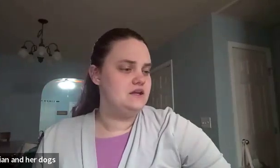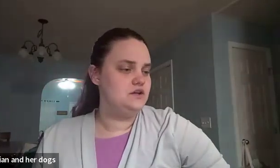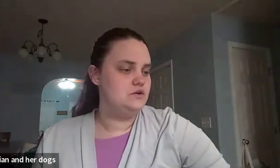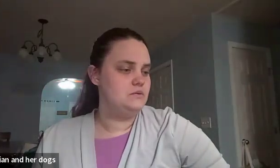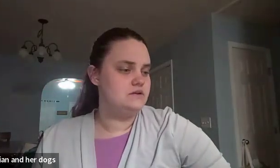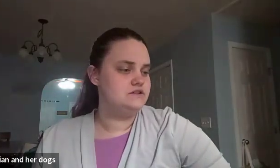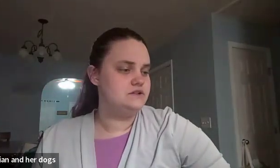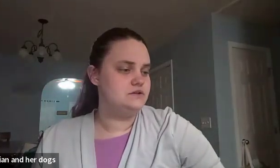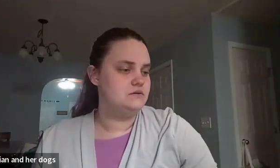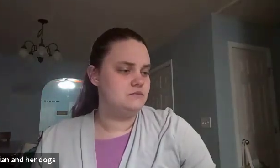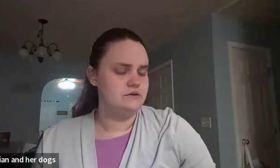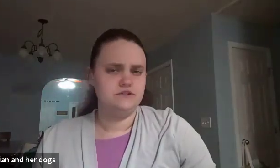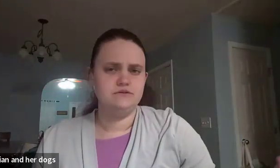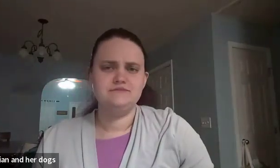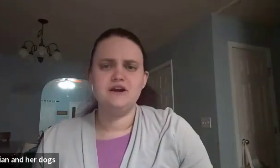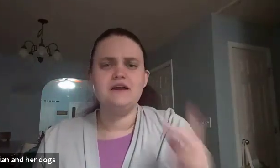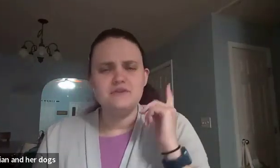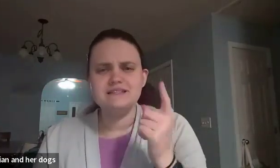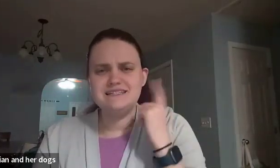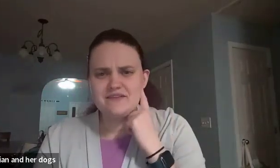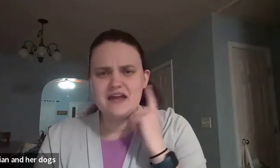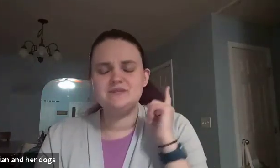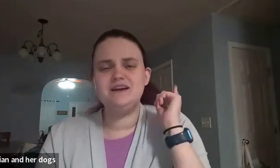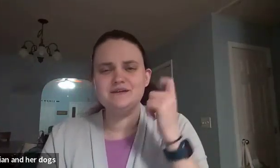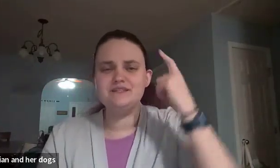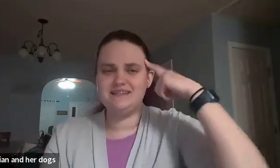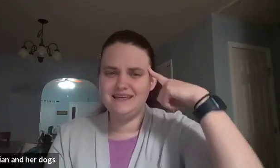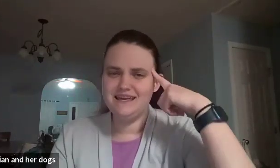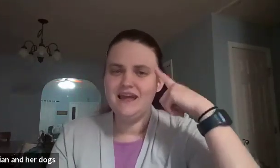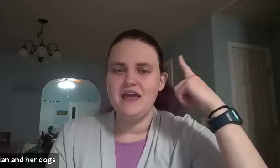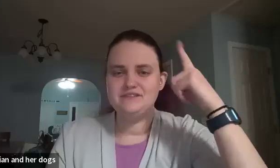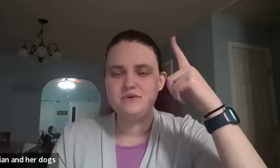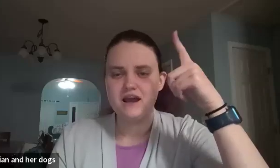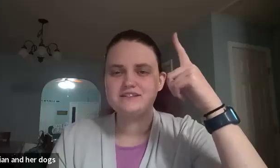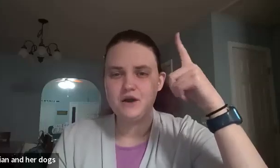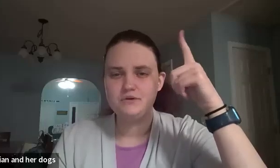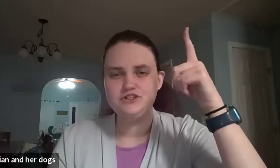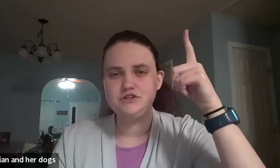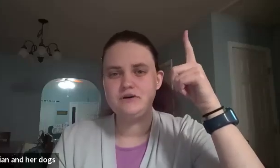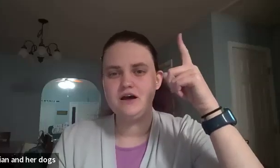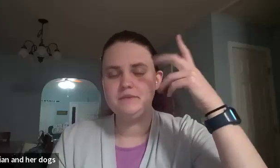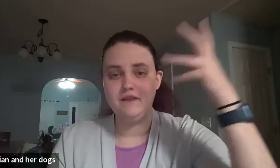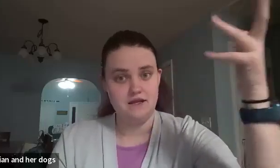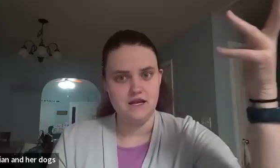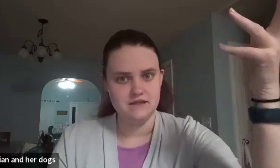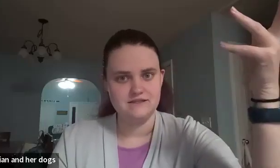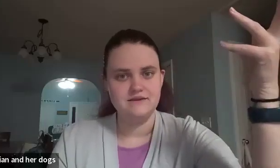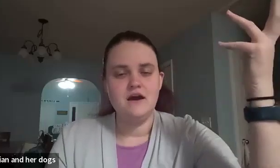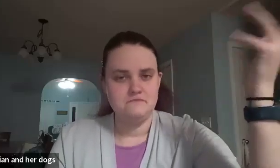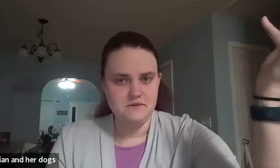Then you will do. Sorry, the reason I said that is because I was thinking if someone asked, how would you do a lioness, a